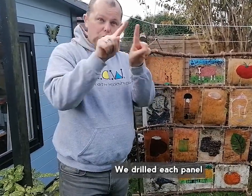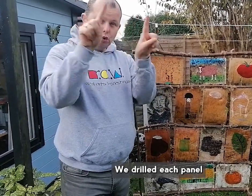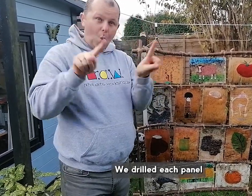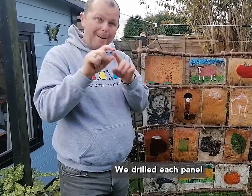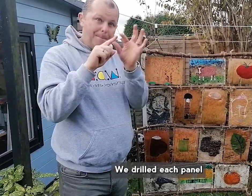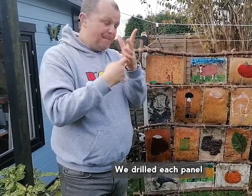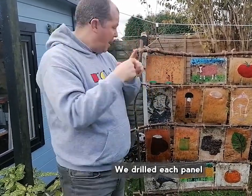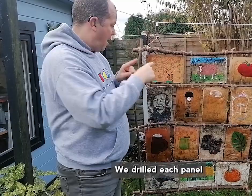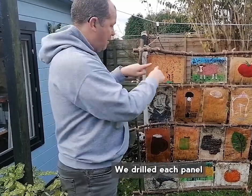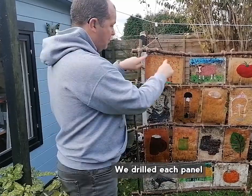We drilled each panel